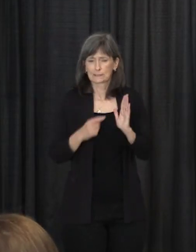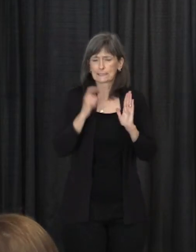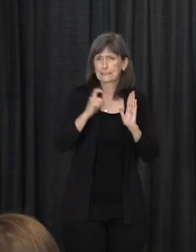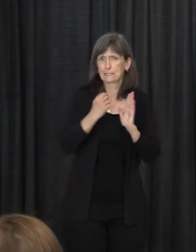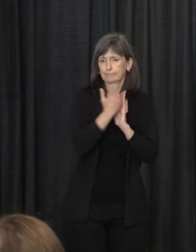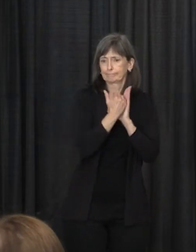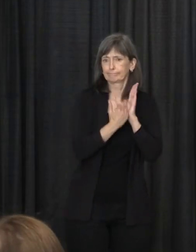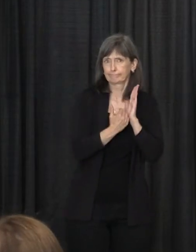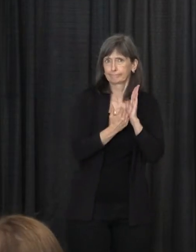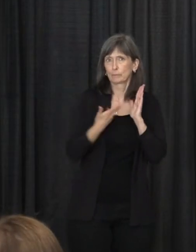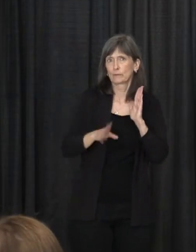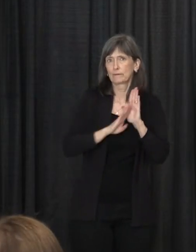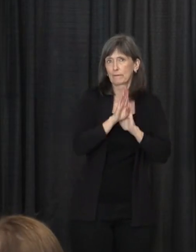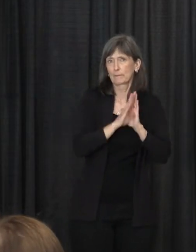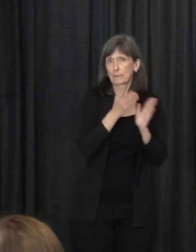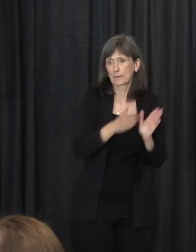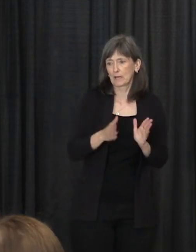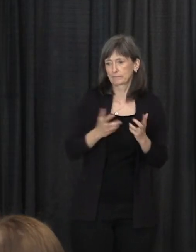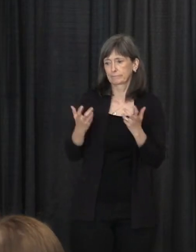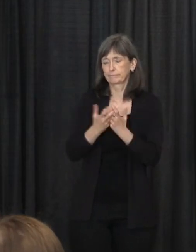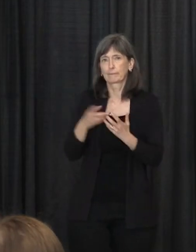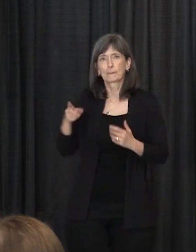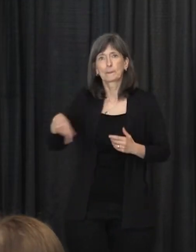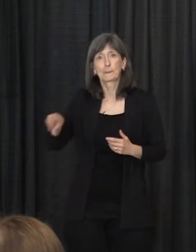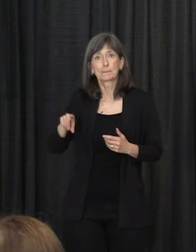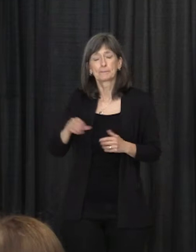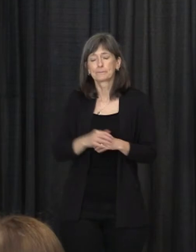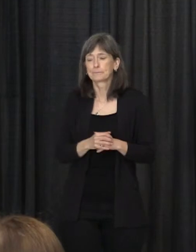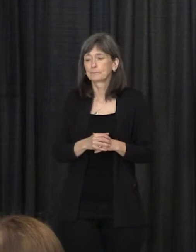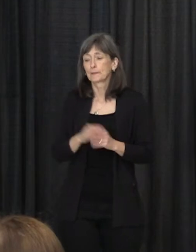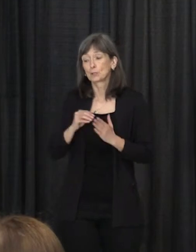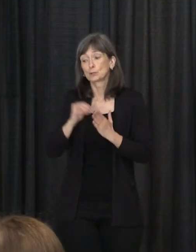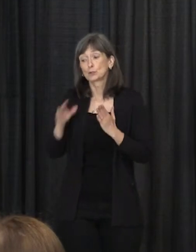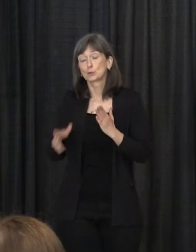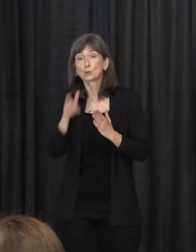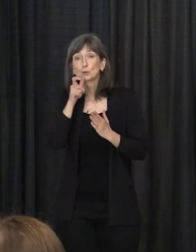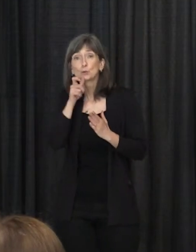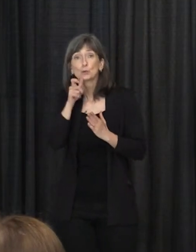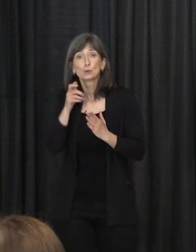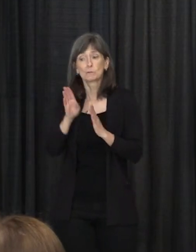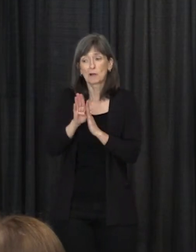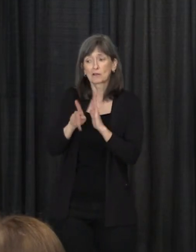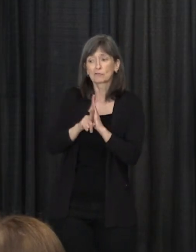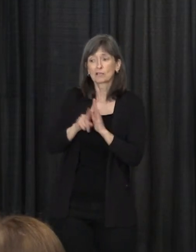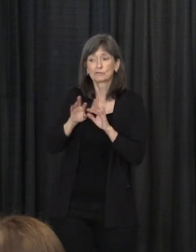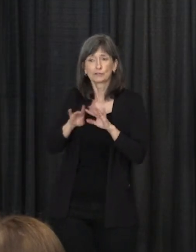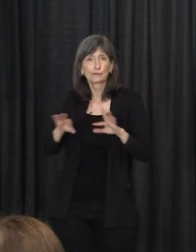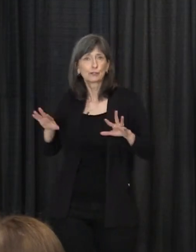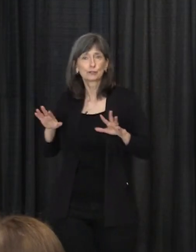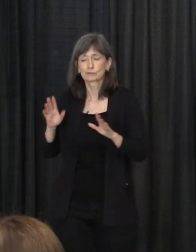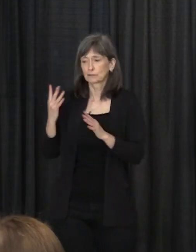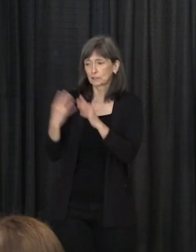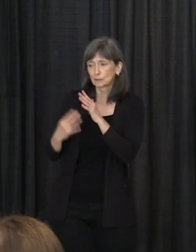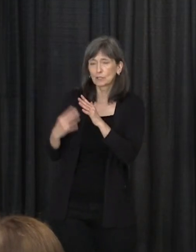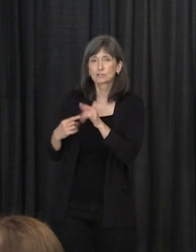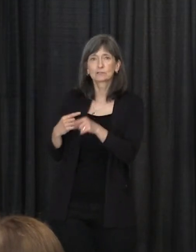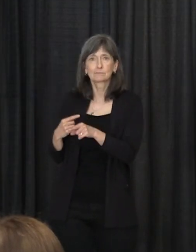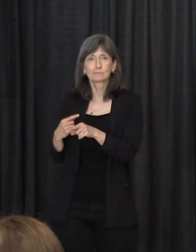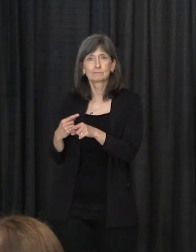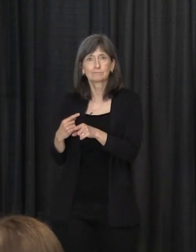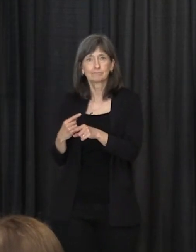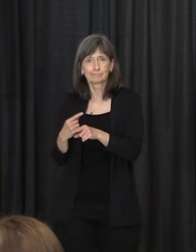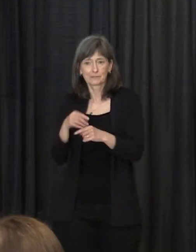to the students of diverse cultural backgrounds in our school system. We've